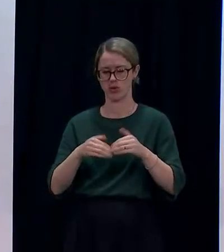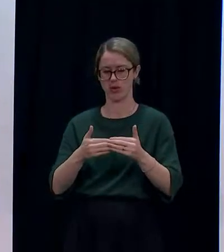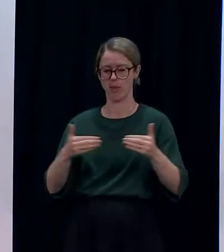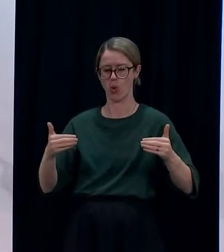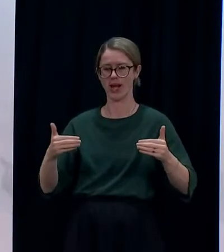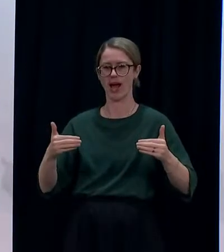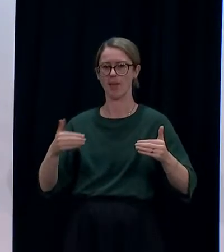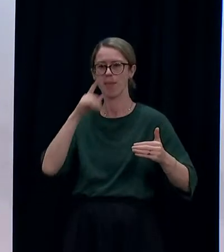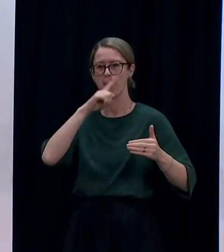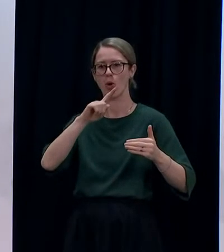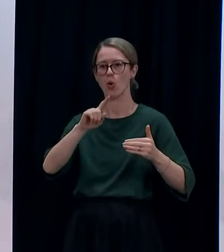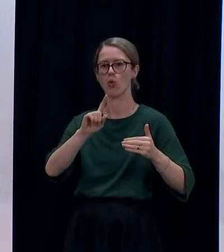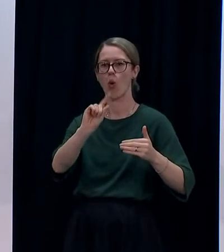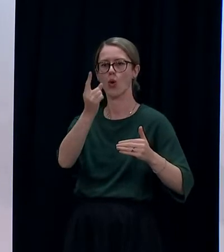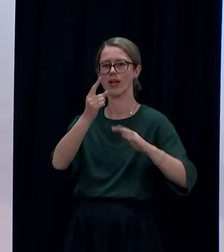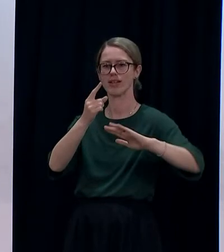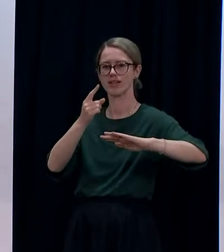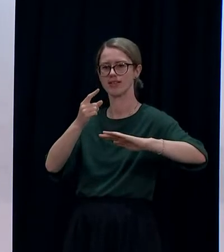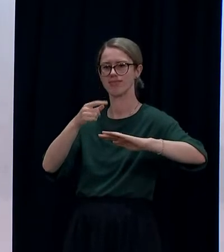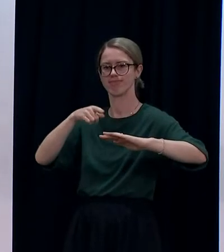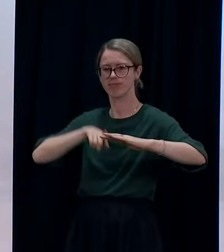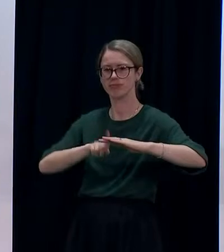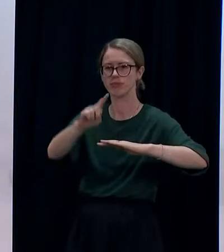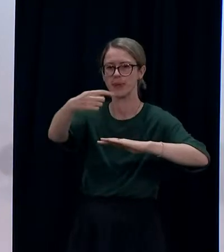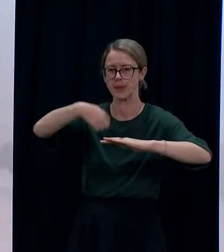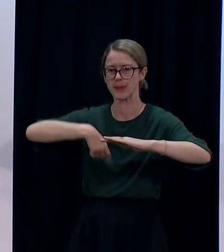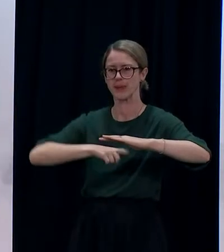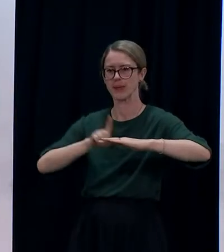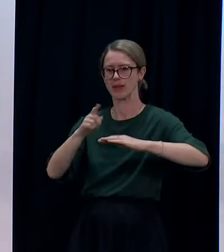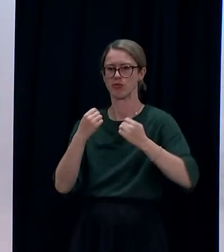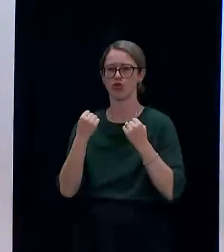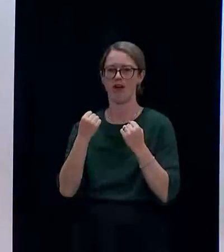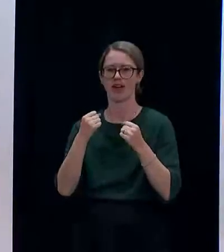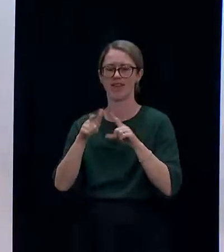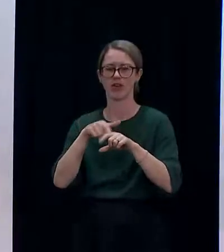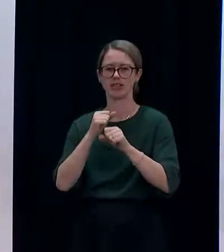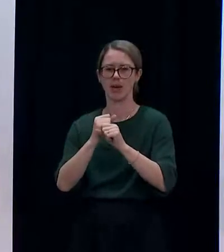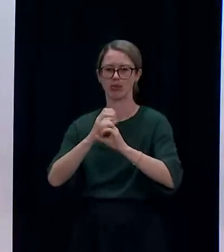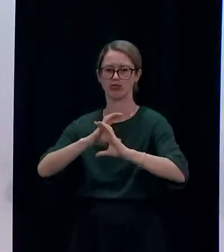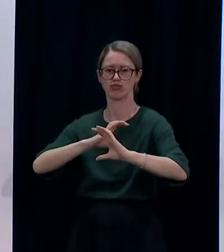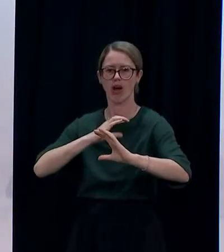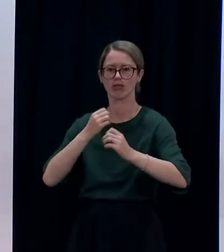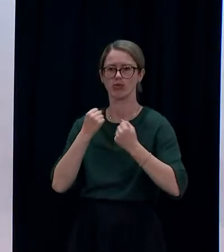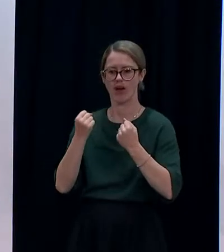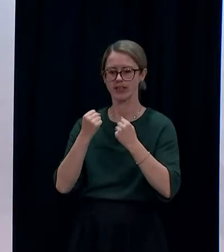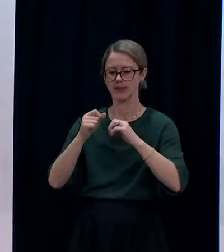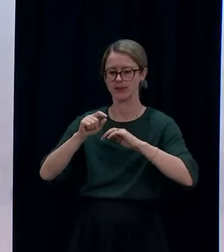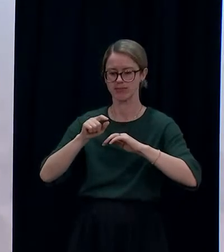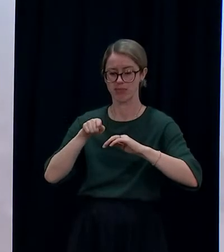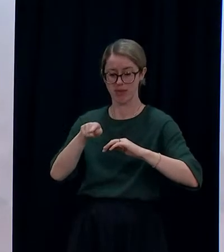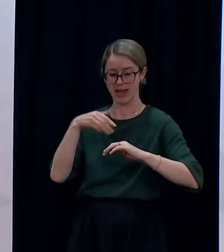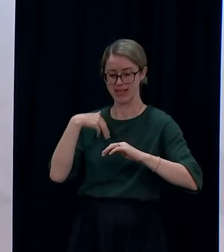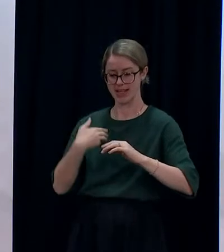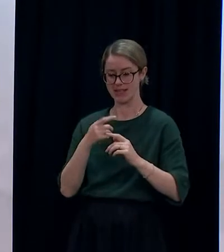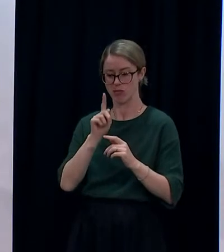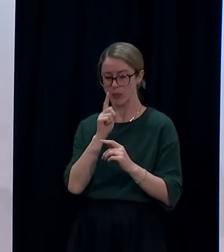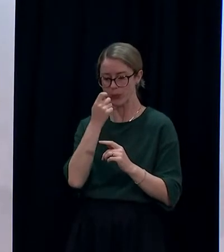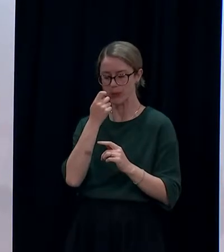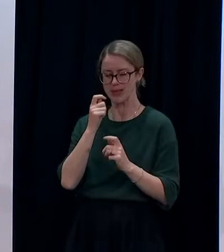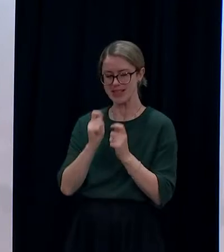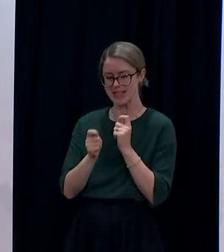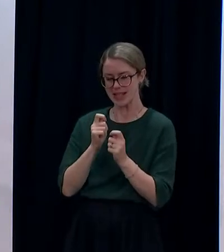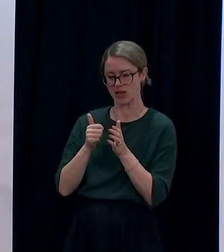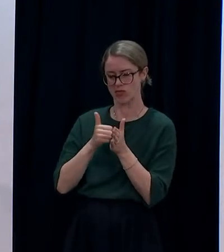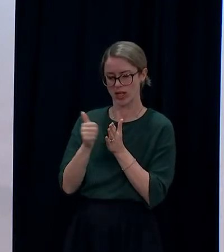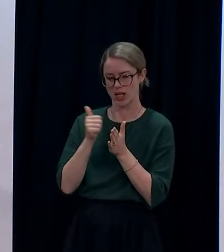plan is there to actually monitor it at all? And again, did you consult with the essential workforce